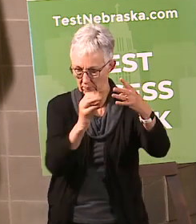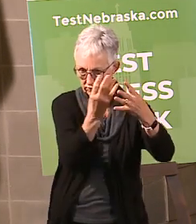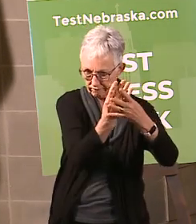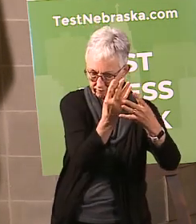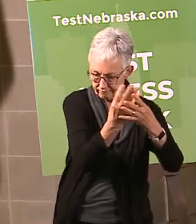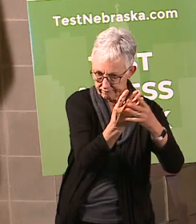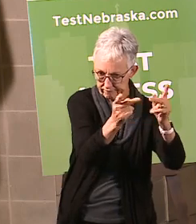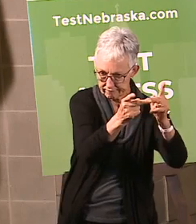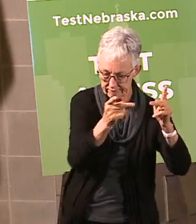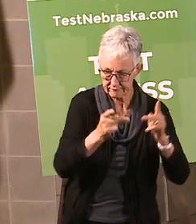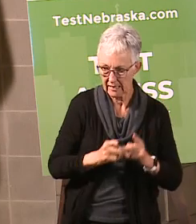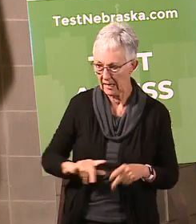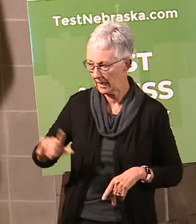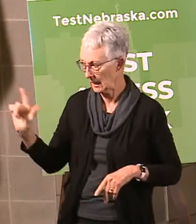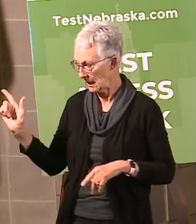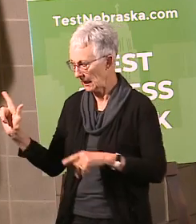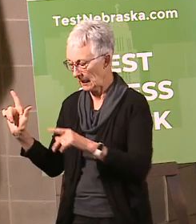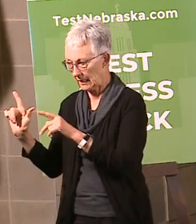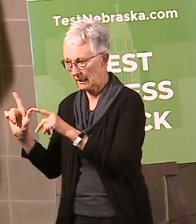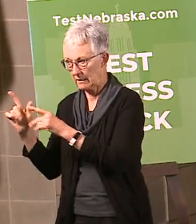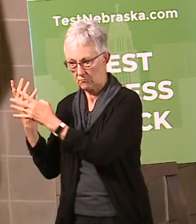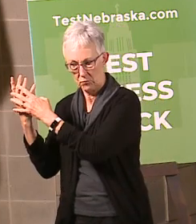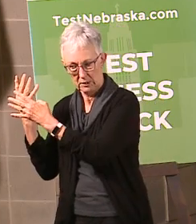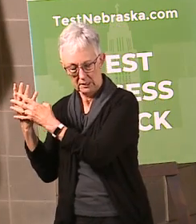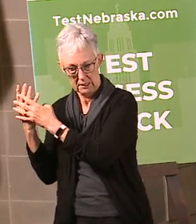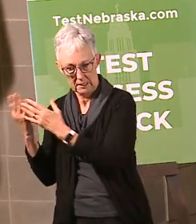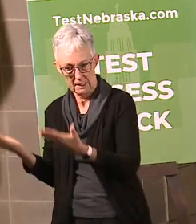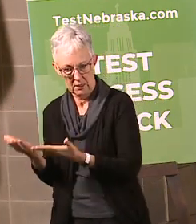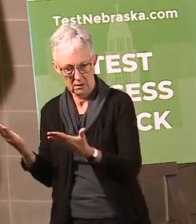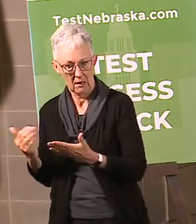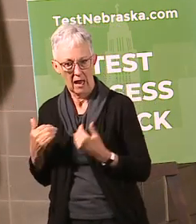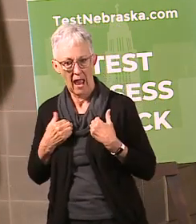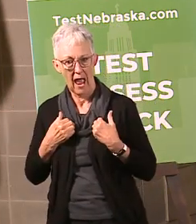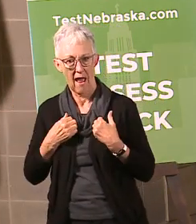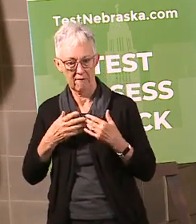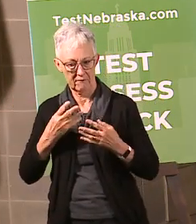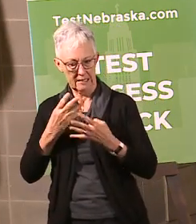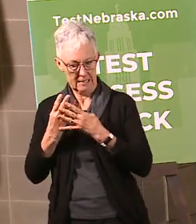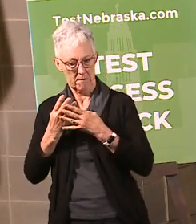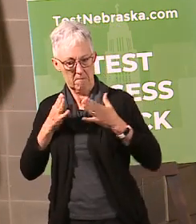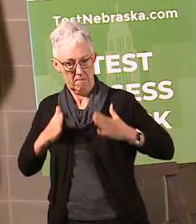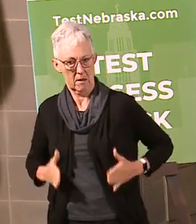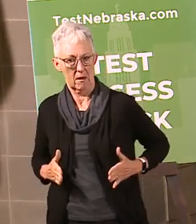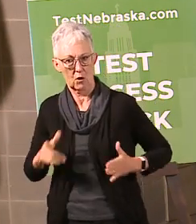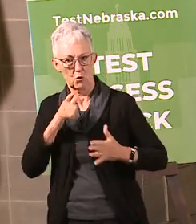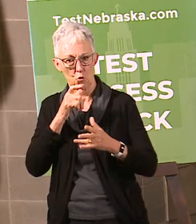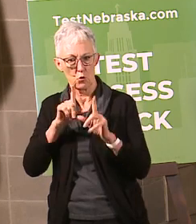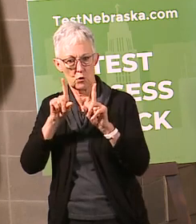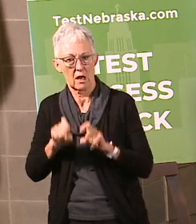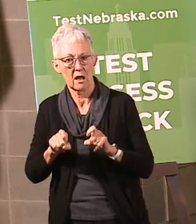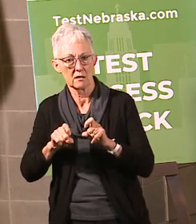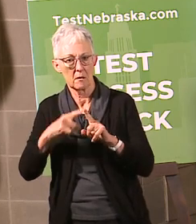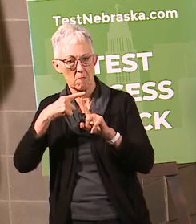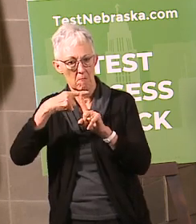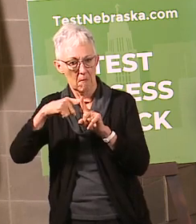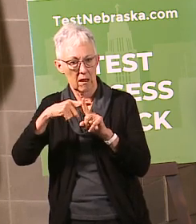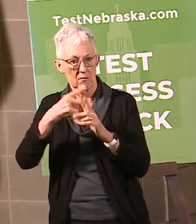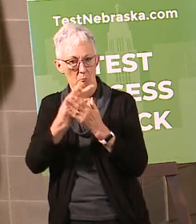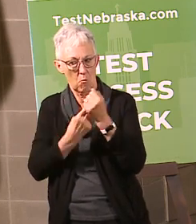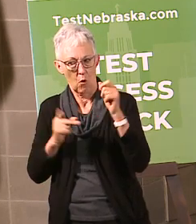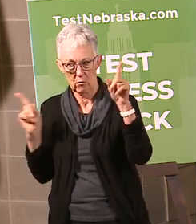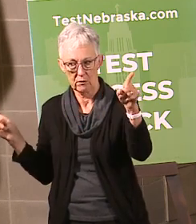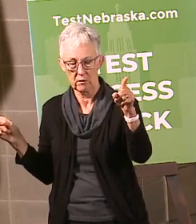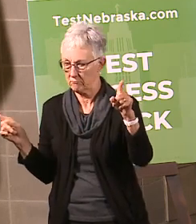Lincoln, has tested positive. Actually, that's not true. Only one in Omaha. There is no inmate in Lincoln that has tested positive. In addition to several staff members in